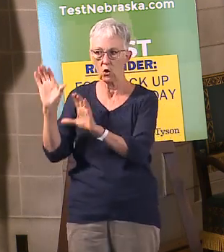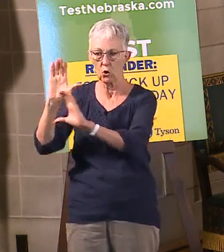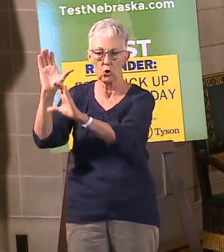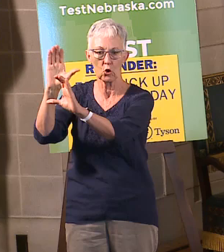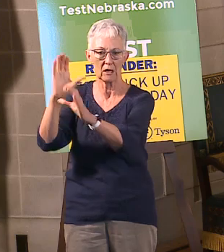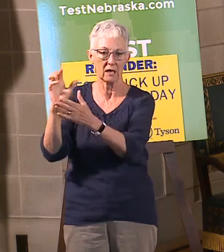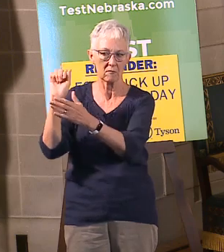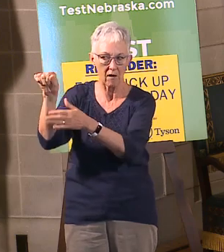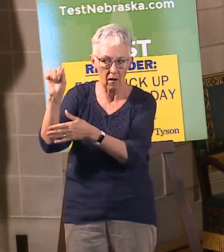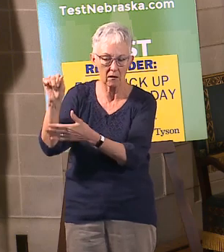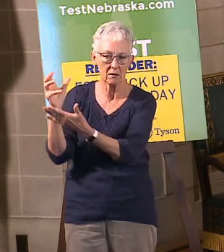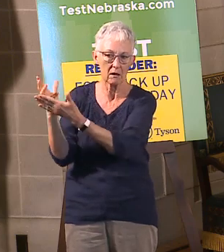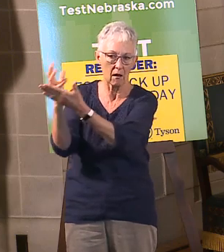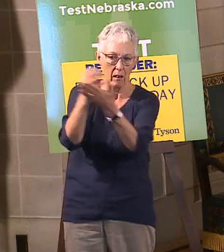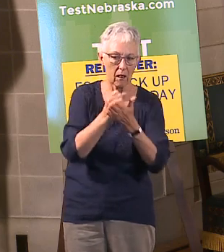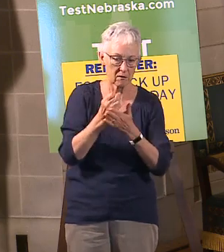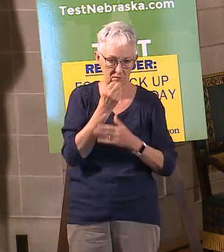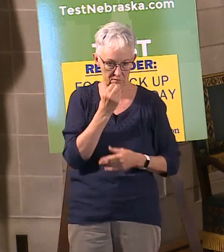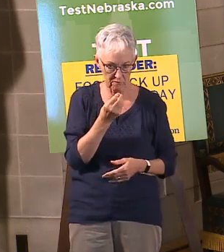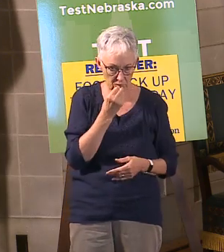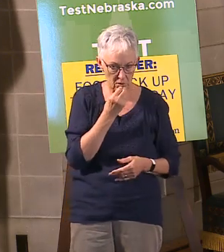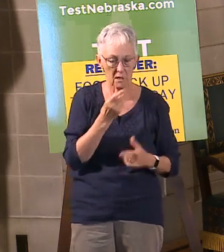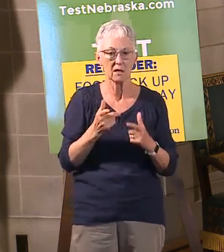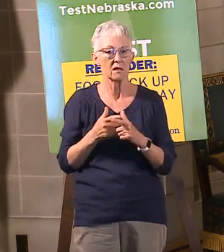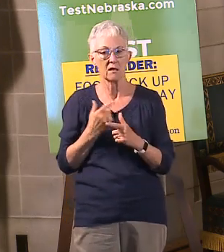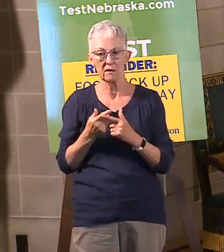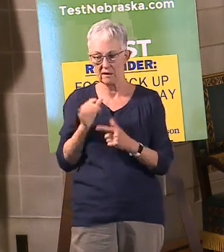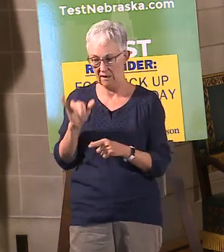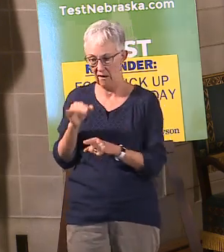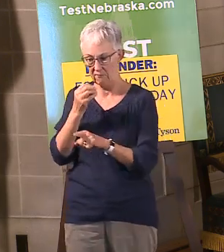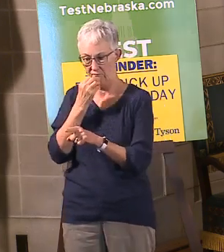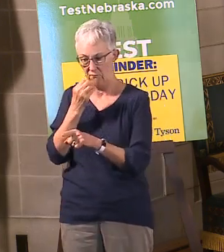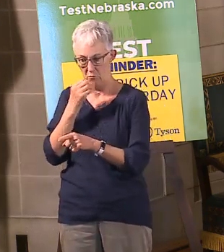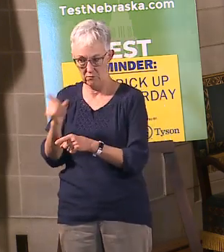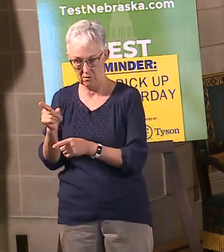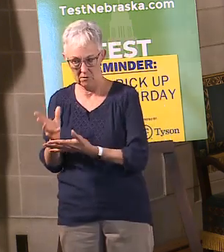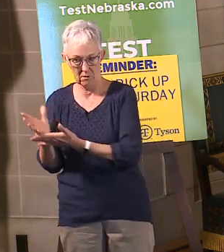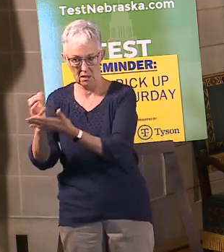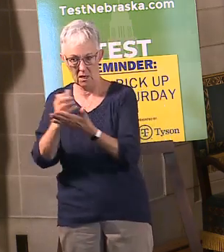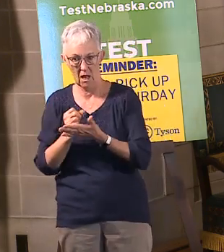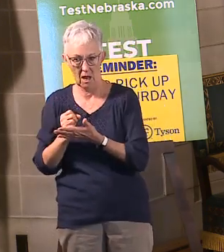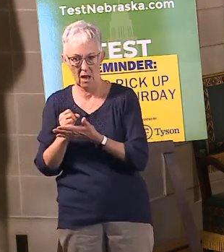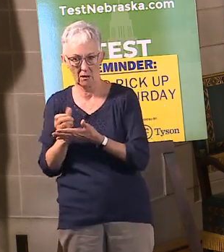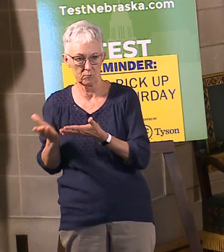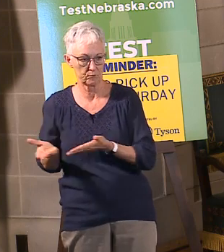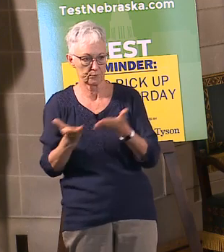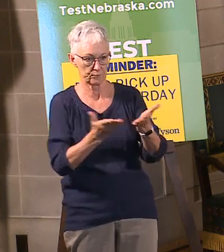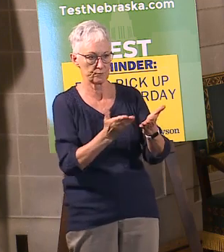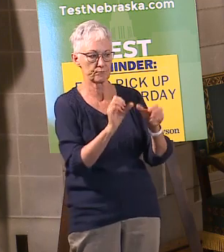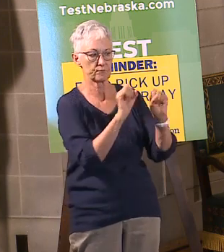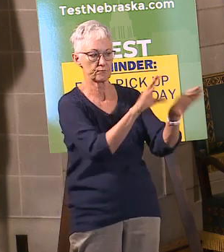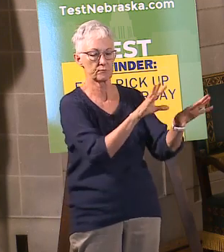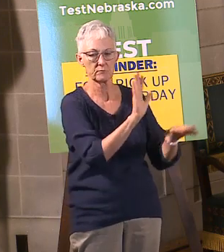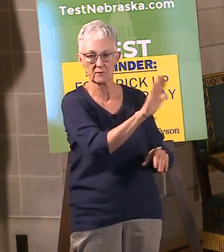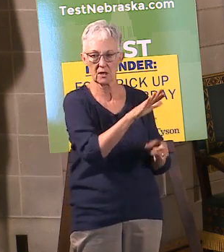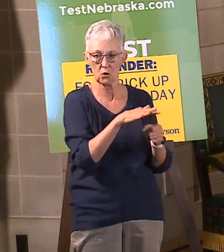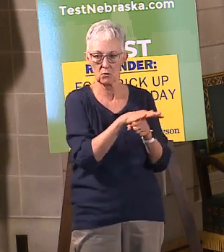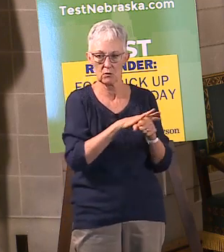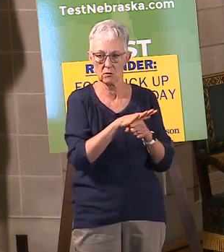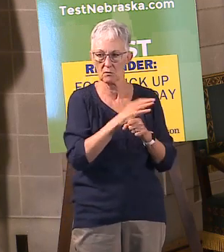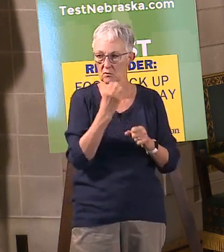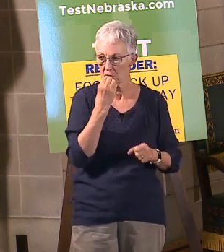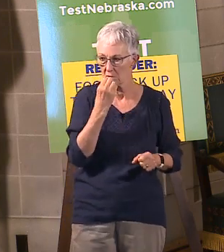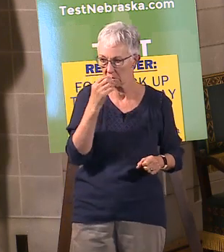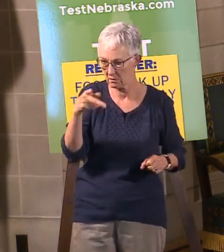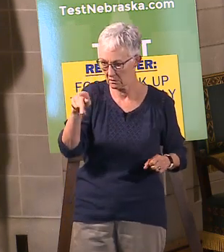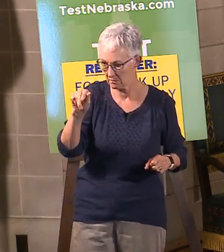and counting all the food items, we're asking them just to take them to the local food pantry, which are all supported by the Food Bank for the Heartland, or